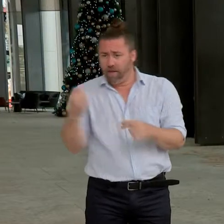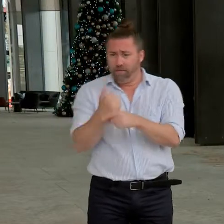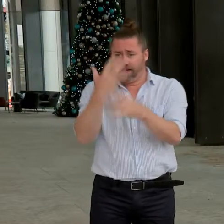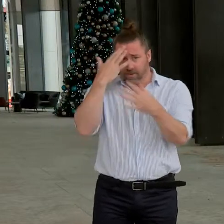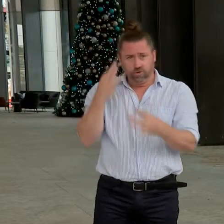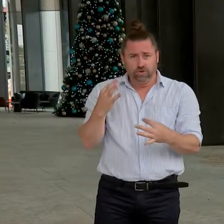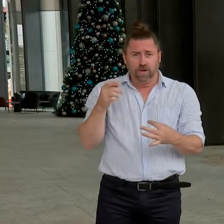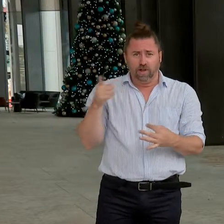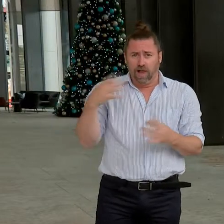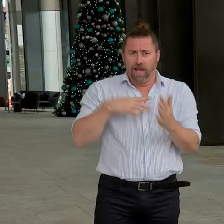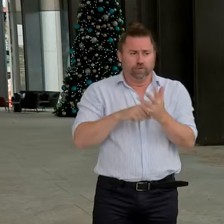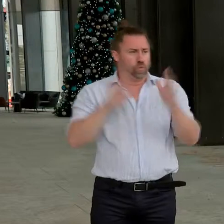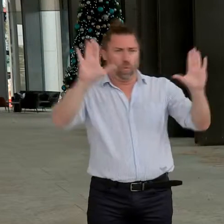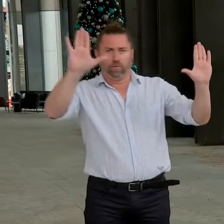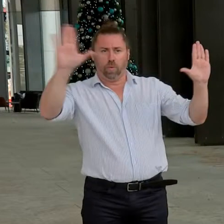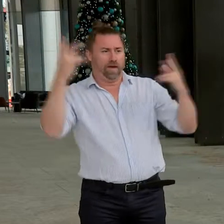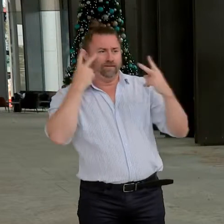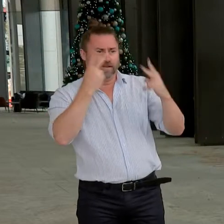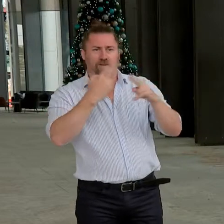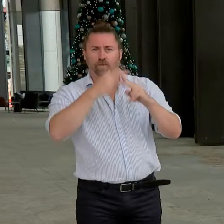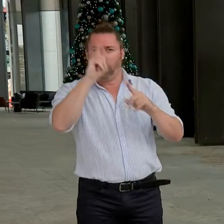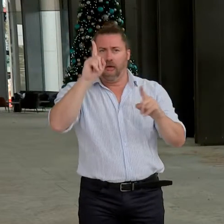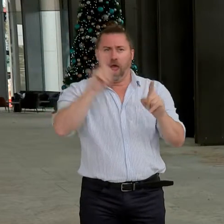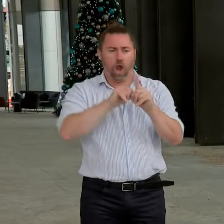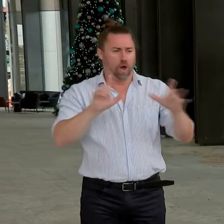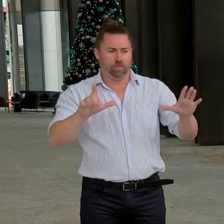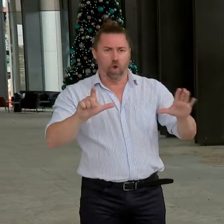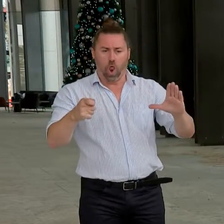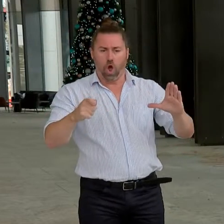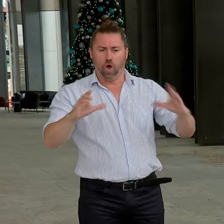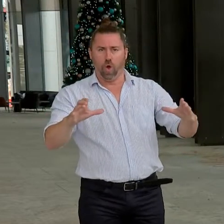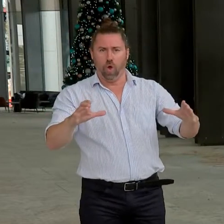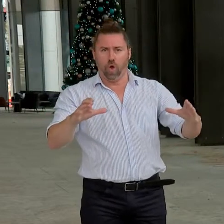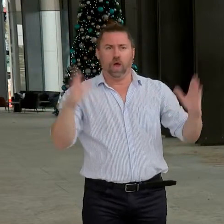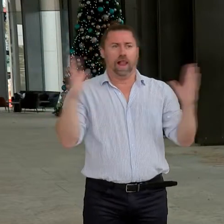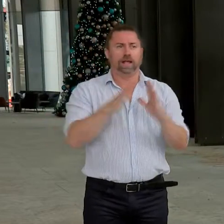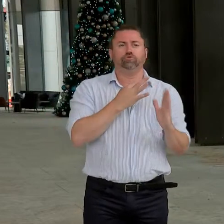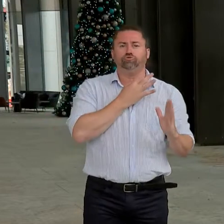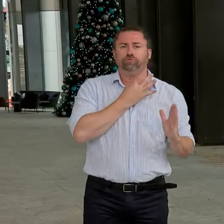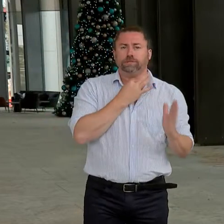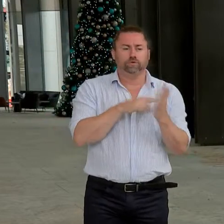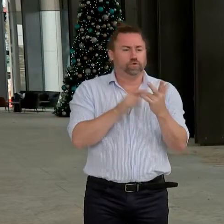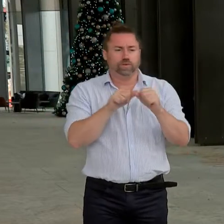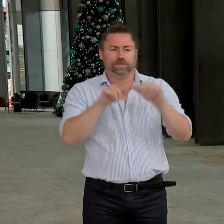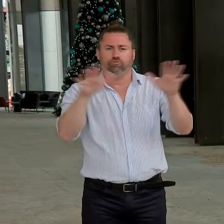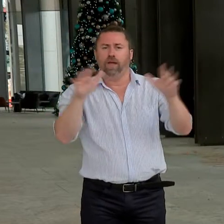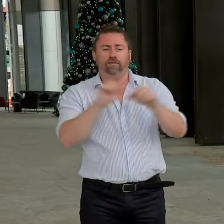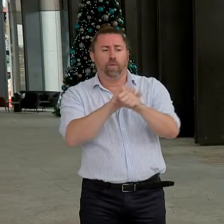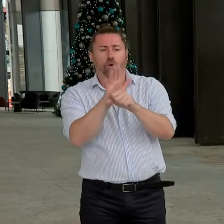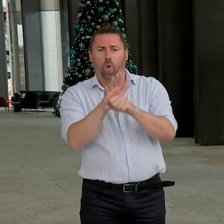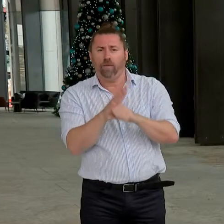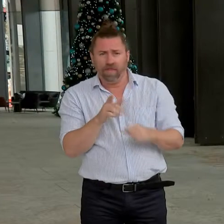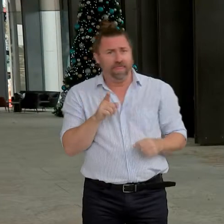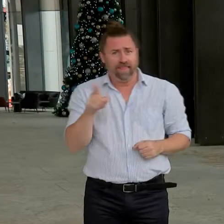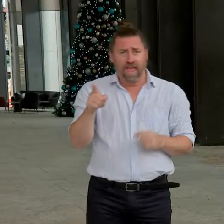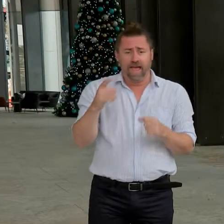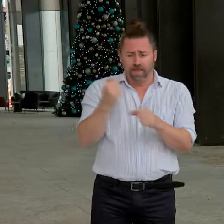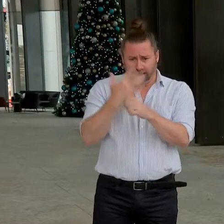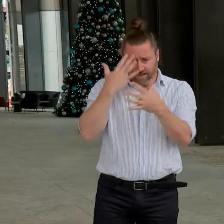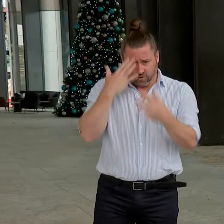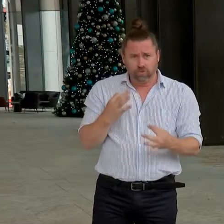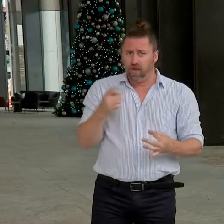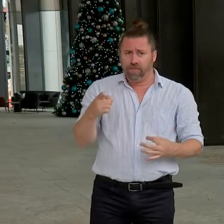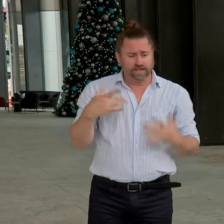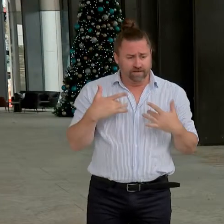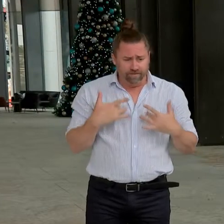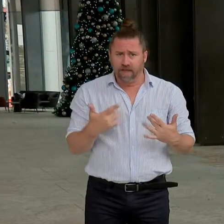restrict visitors or shut down the facility to reduce the risk of the spread of COVID, then that is their call and that is their prerogative